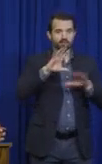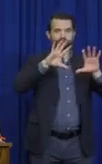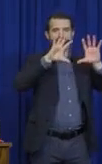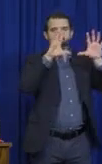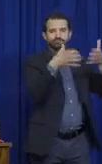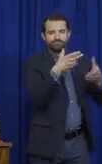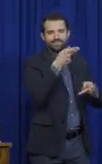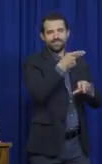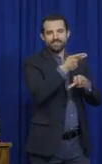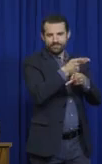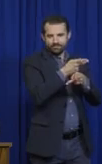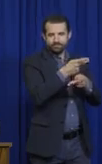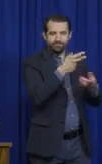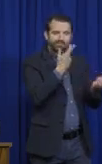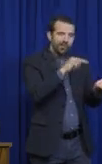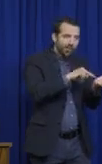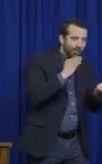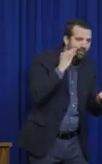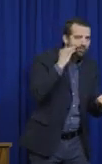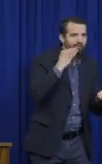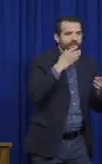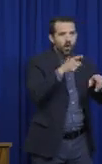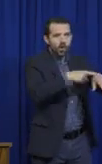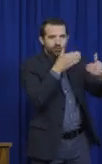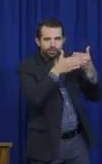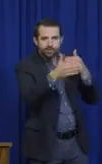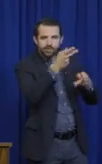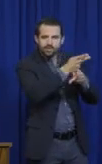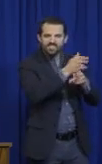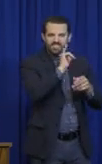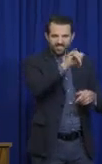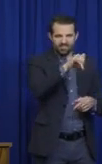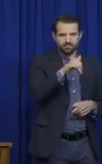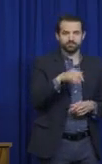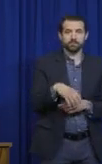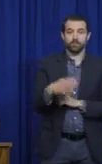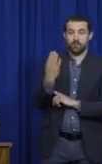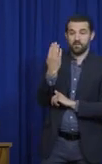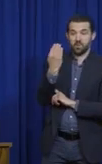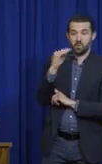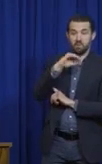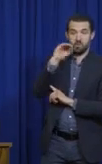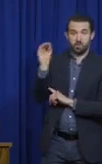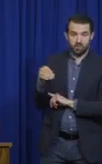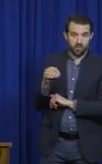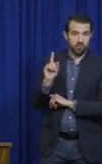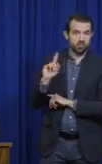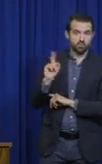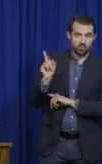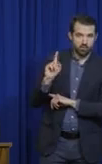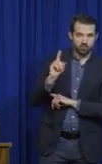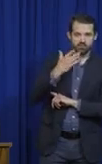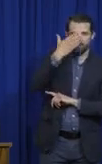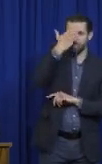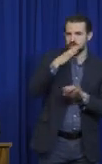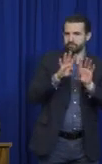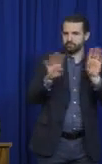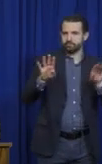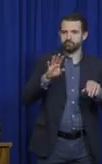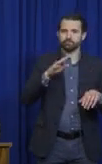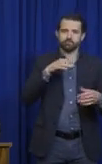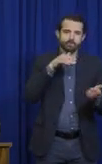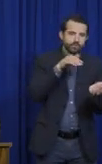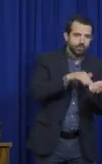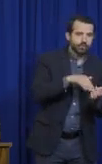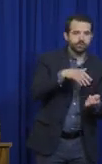on nursing homes. About 14% of those orders are going to frontline first responders,